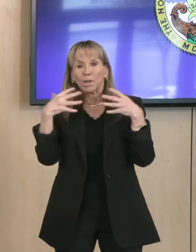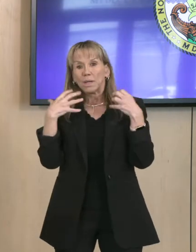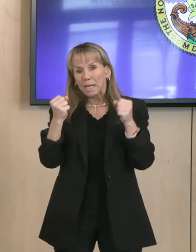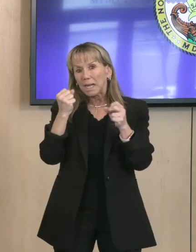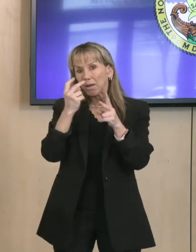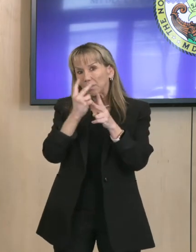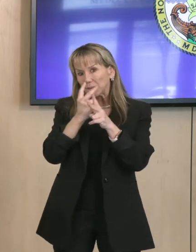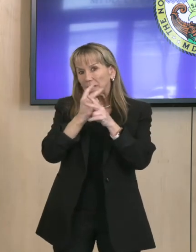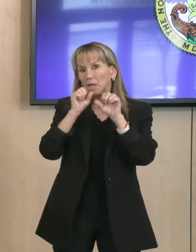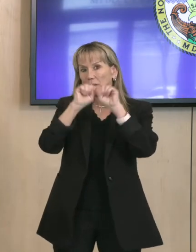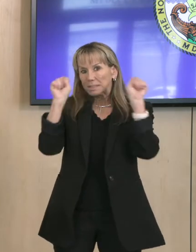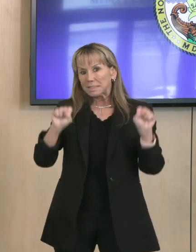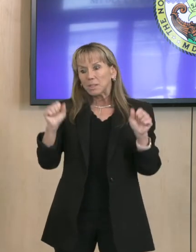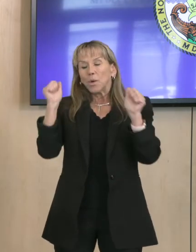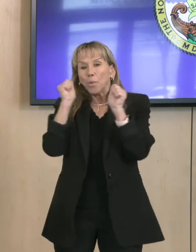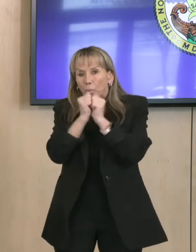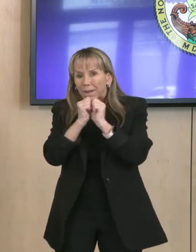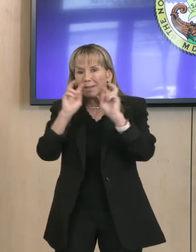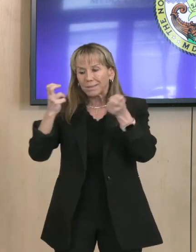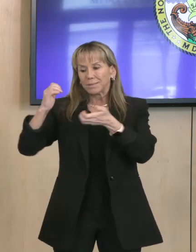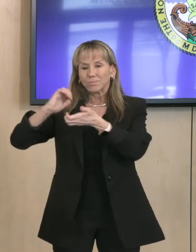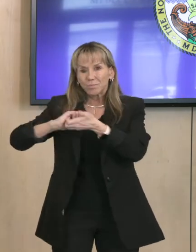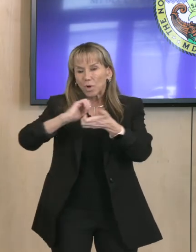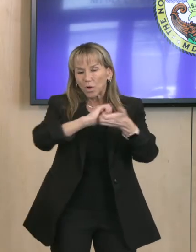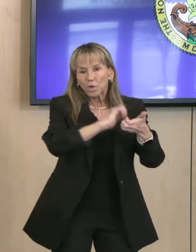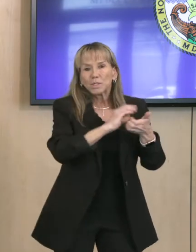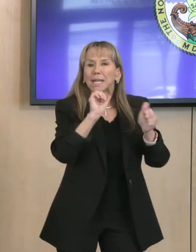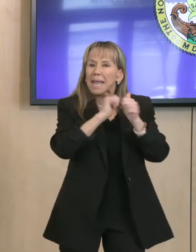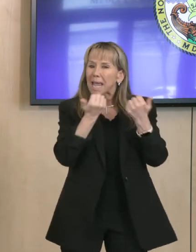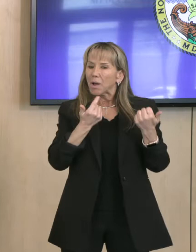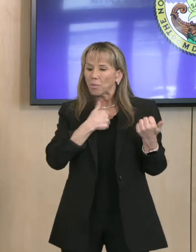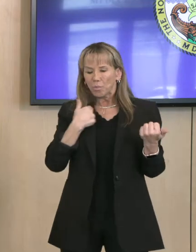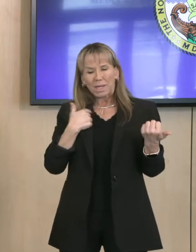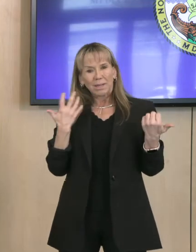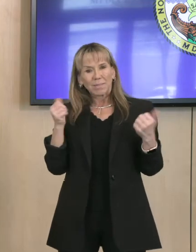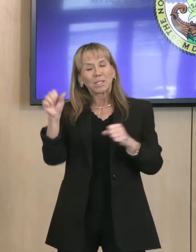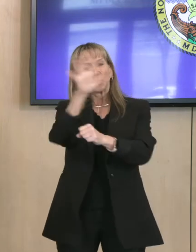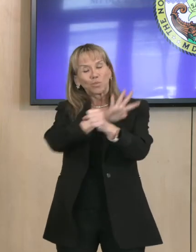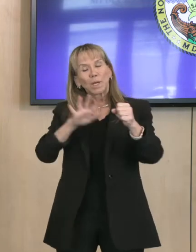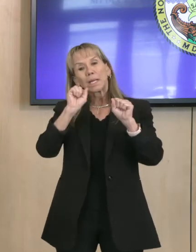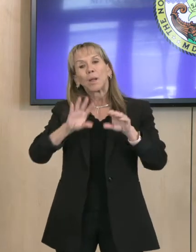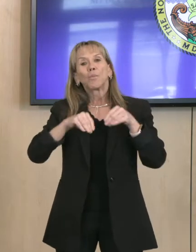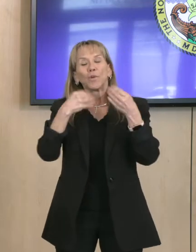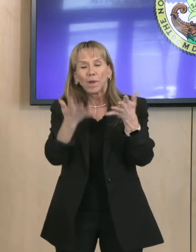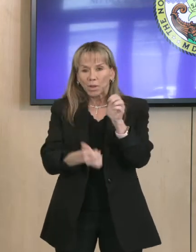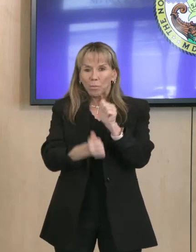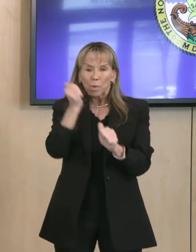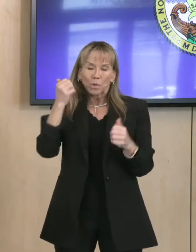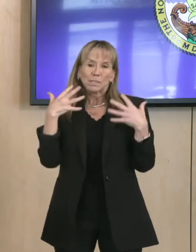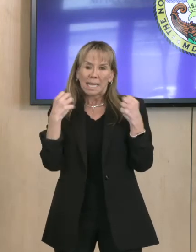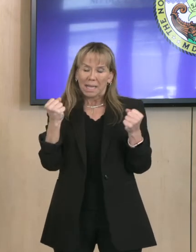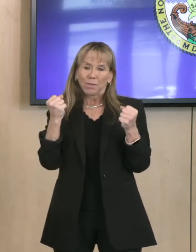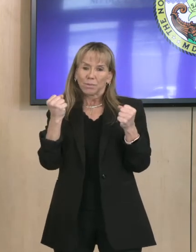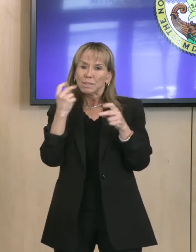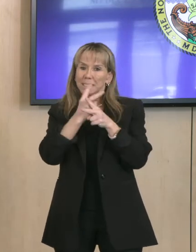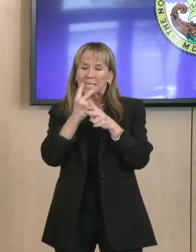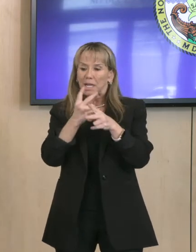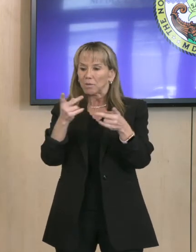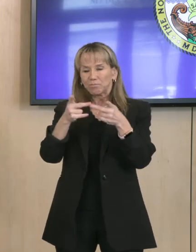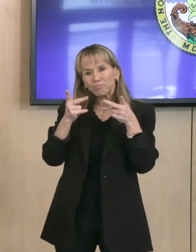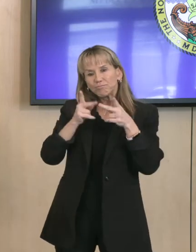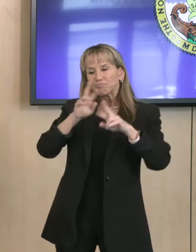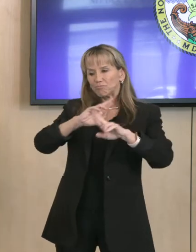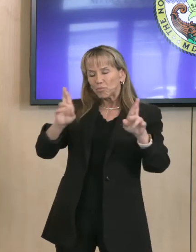all of our partners in terms of how we as a region can provide the most healthcare capacity to hopefully ensure